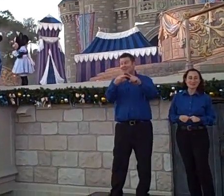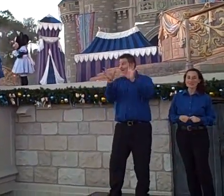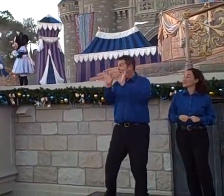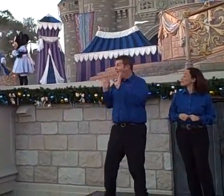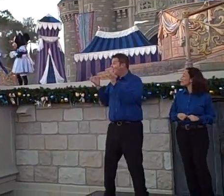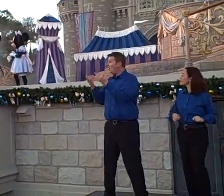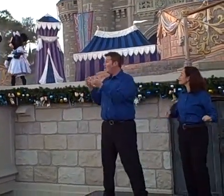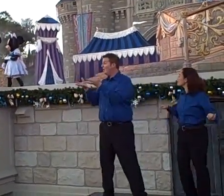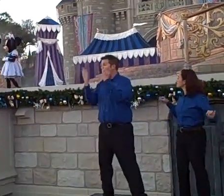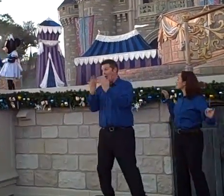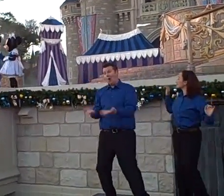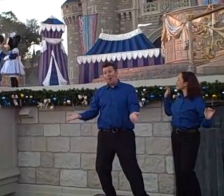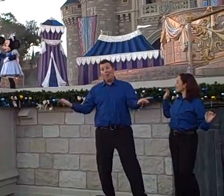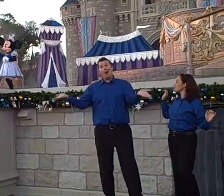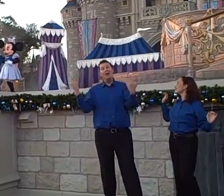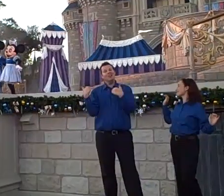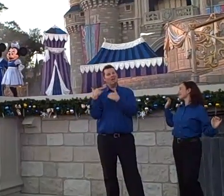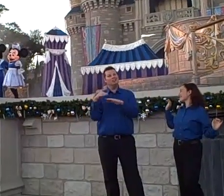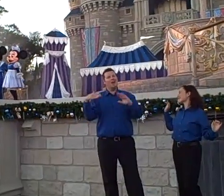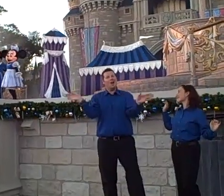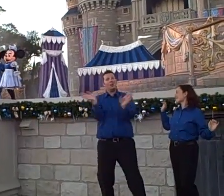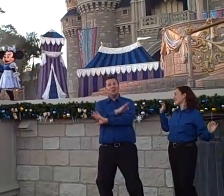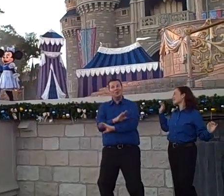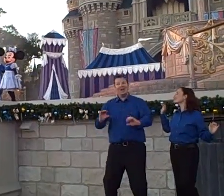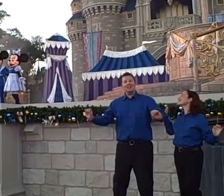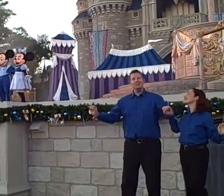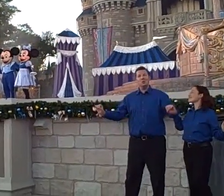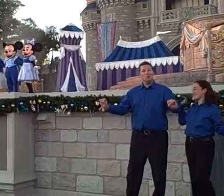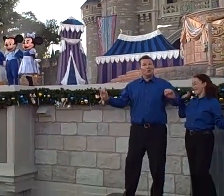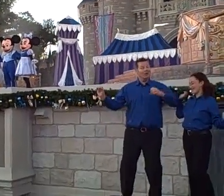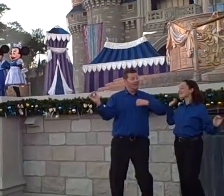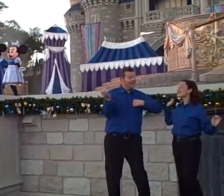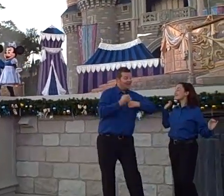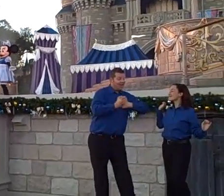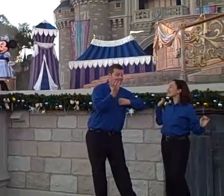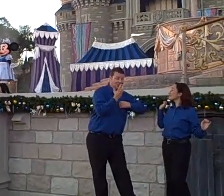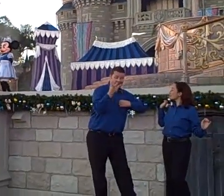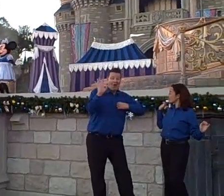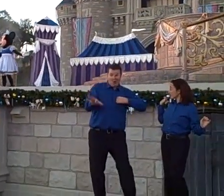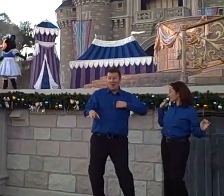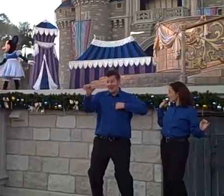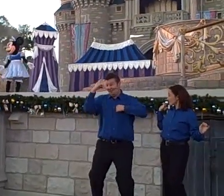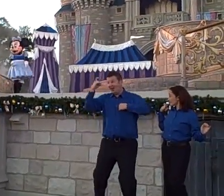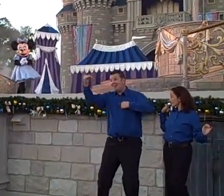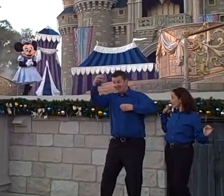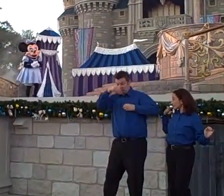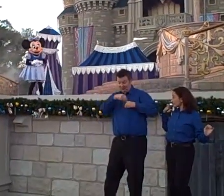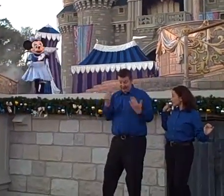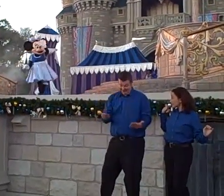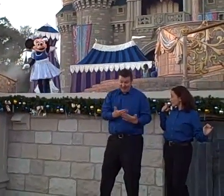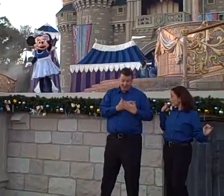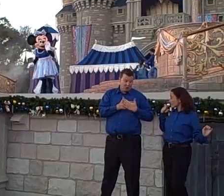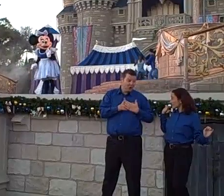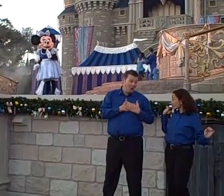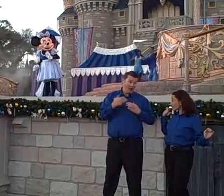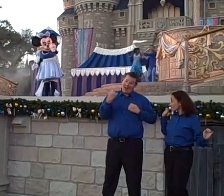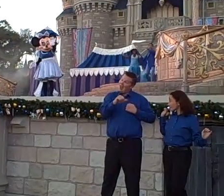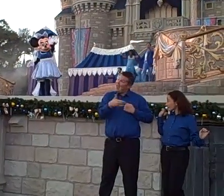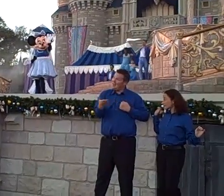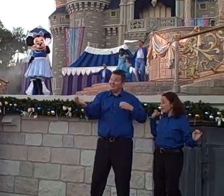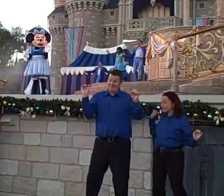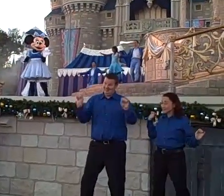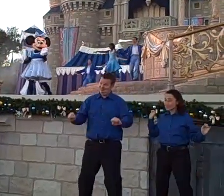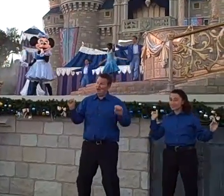our friends and our family, why, there's nothing we can't do. Gee, when you find the dream inside your